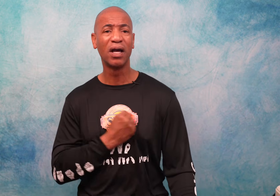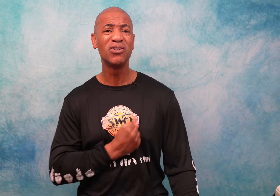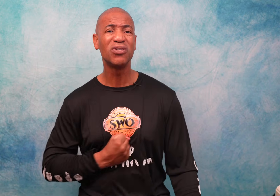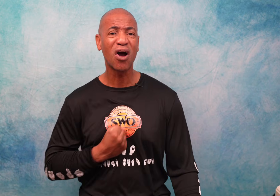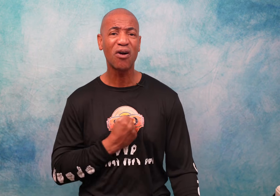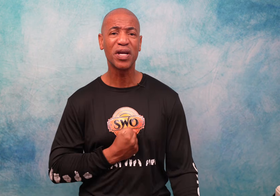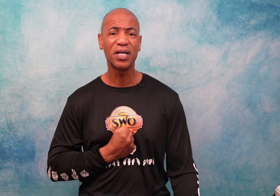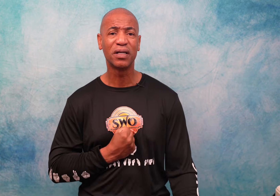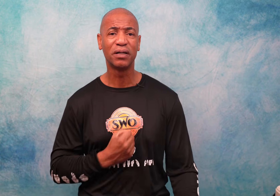Sorry.